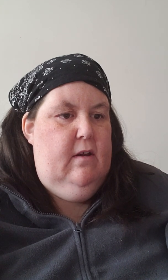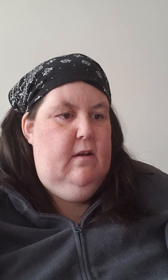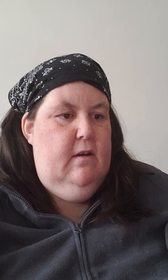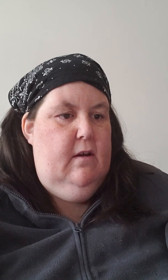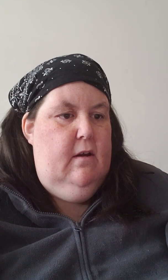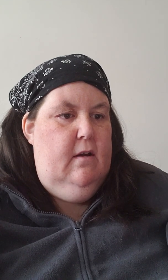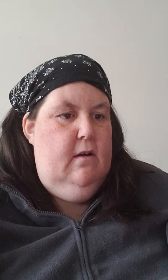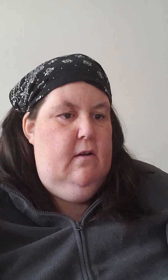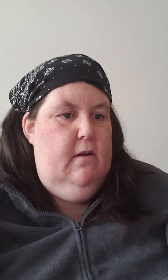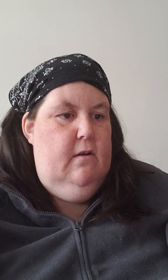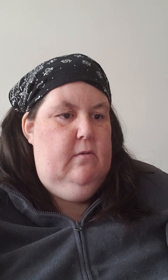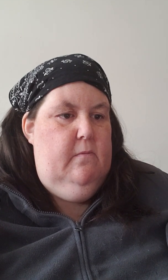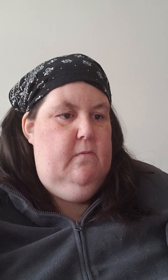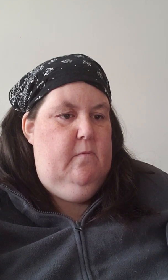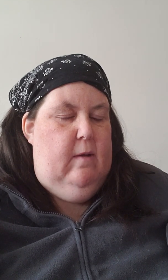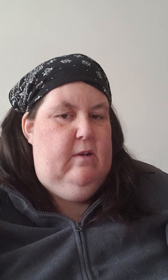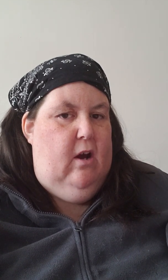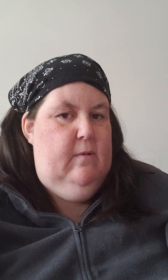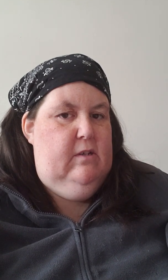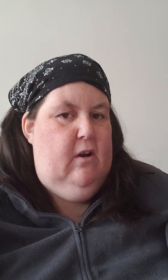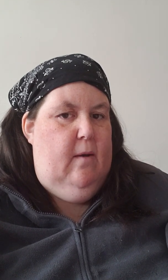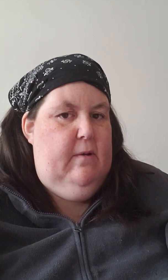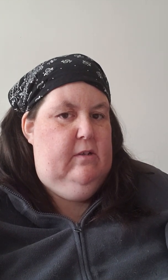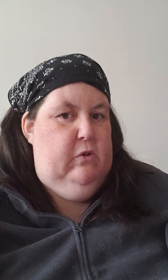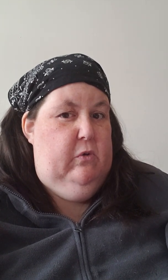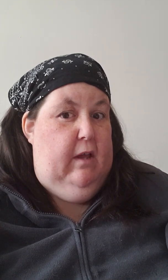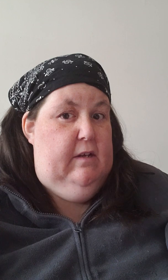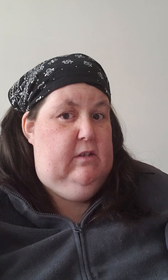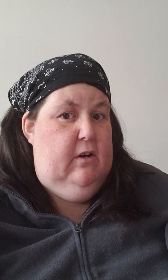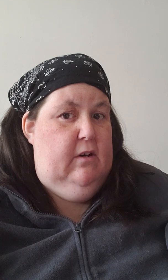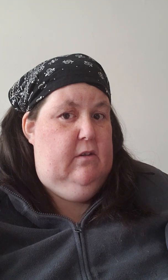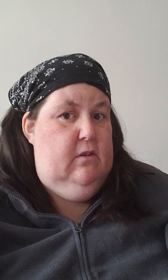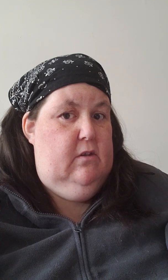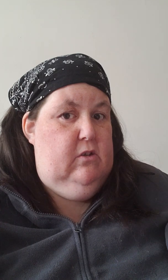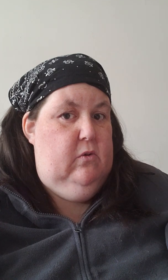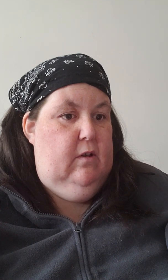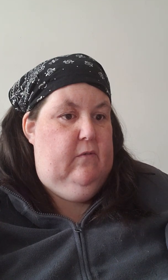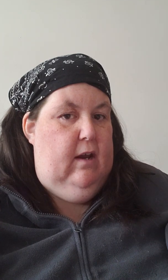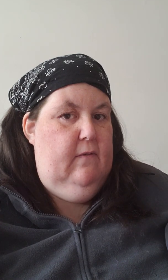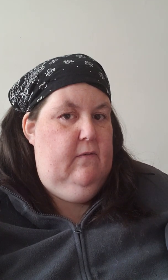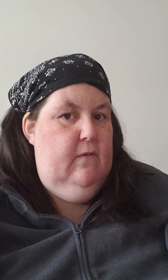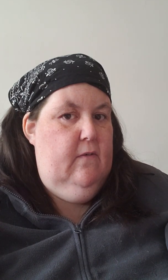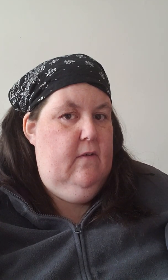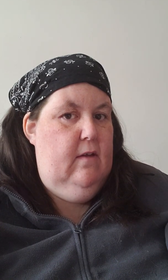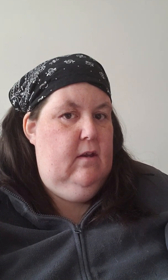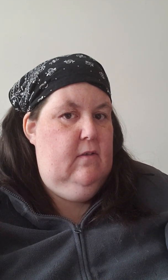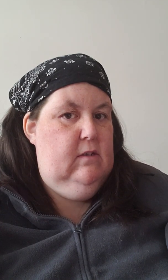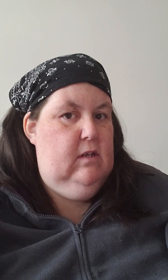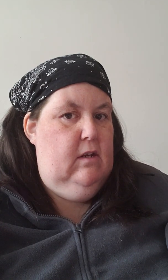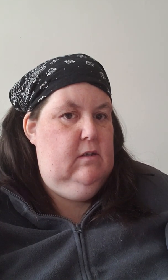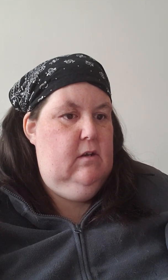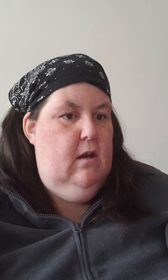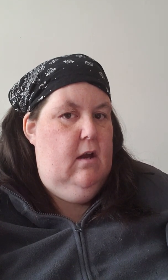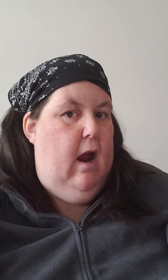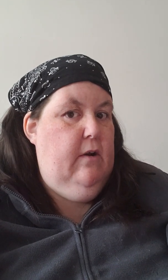think maybe Thomas Hopkins Goulet started the School of Deaf, I think, in the States. I don't